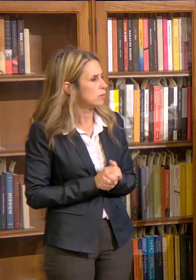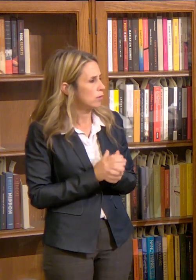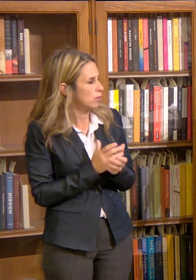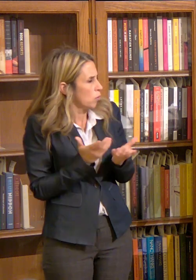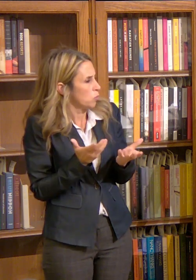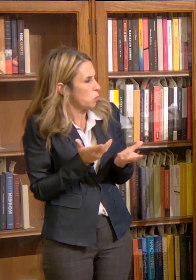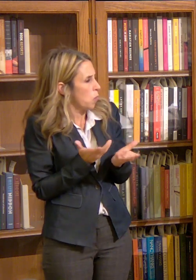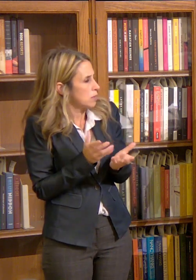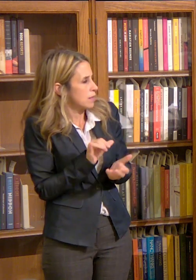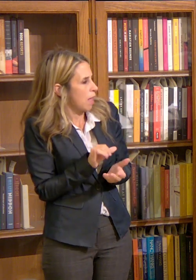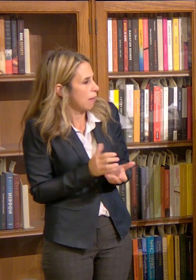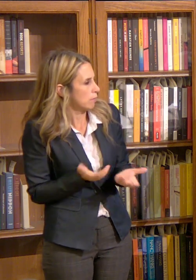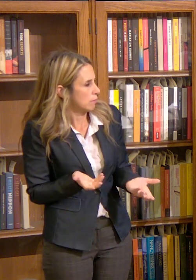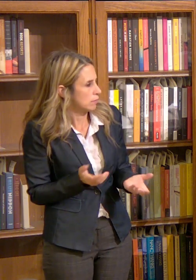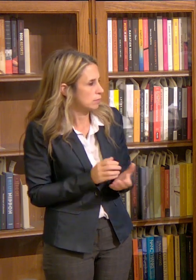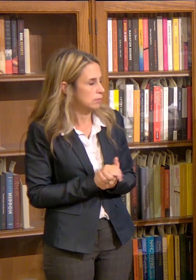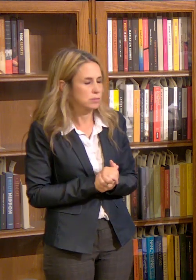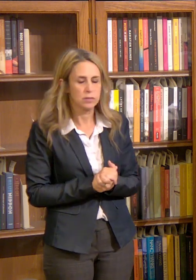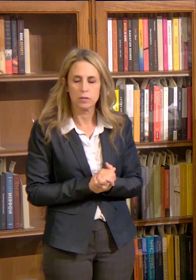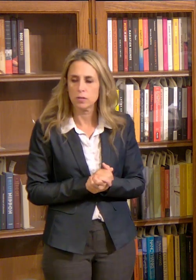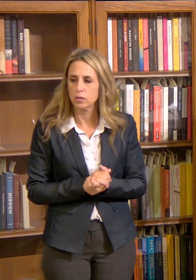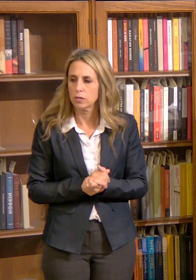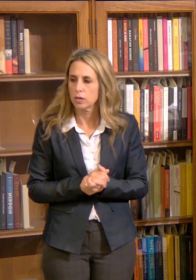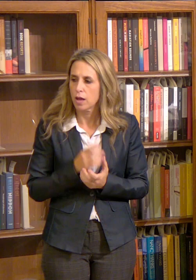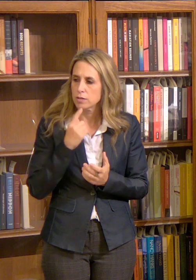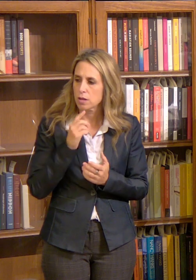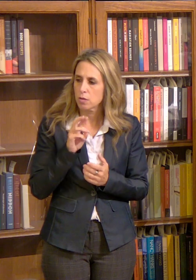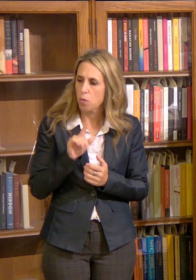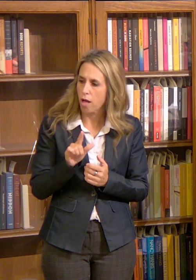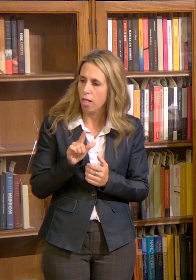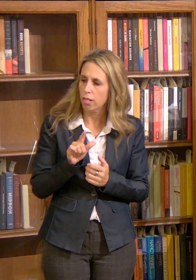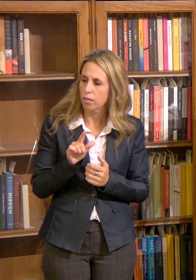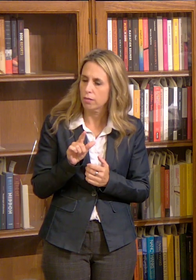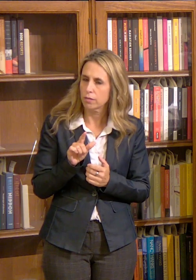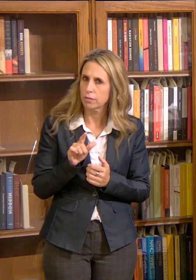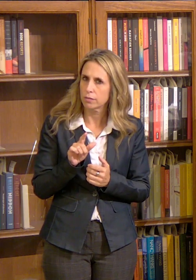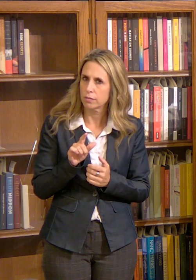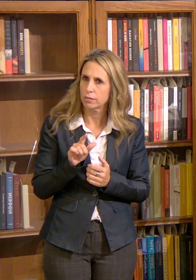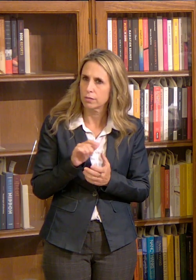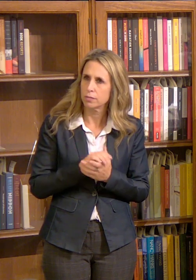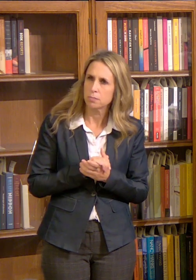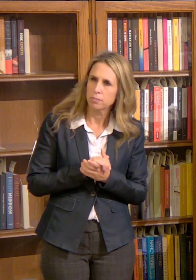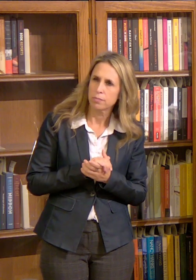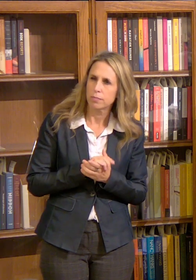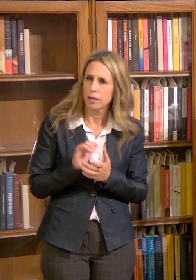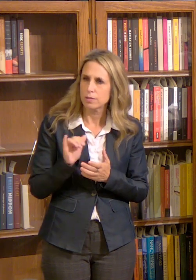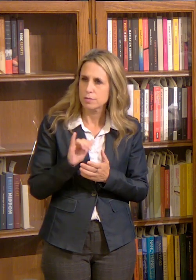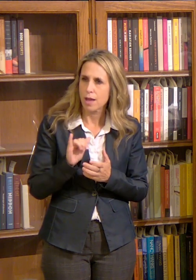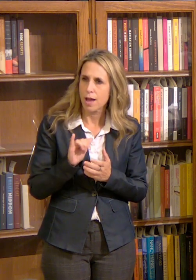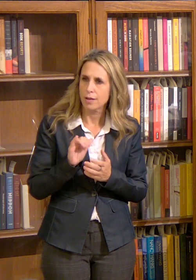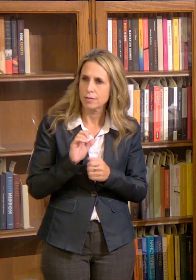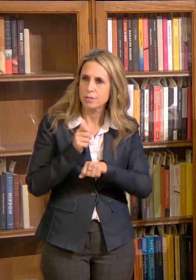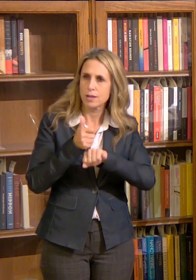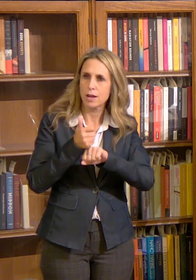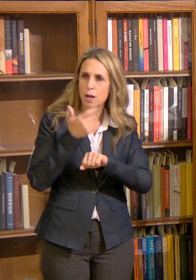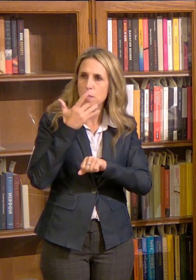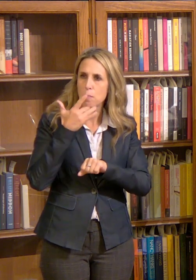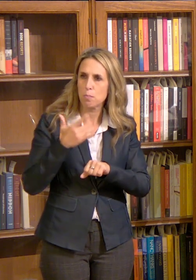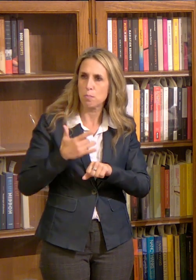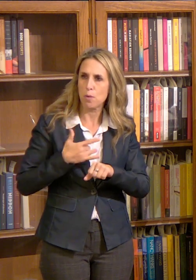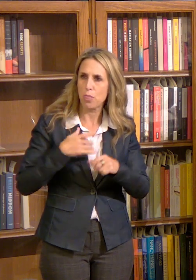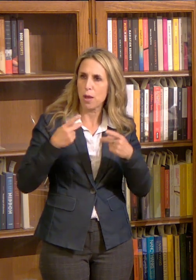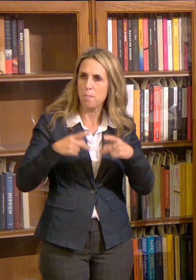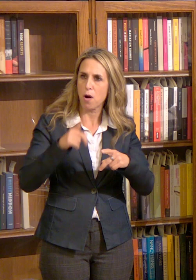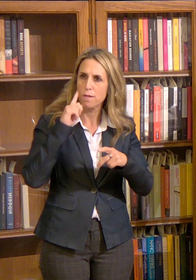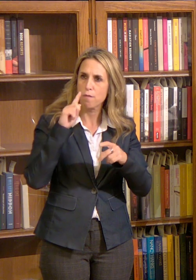that like and I said well it's kind of like throwing a birthday party for Santa